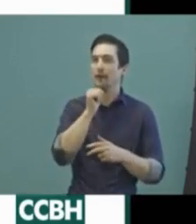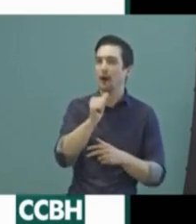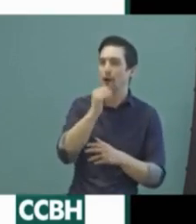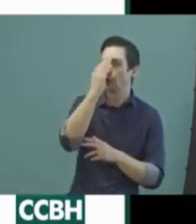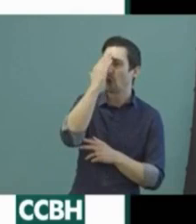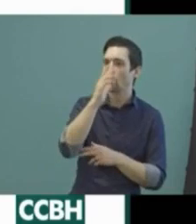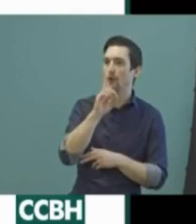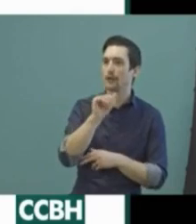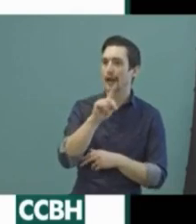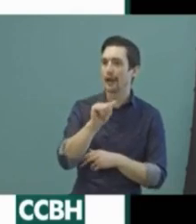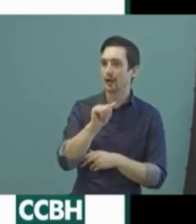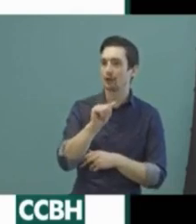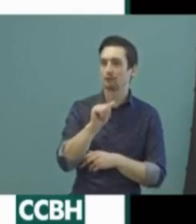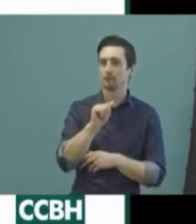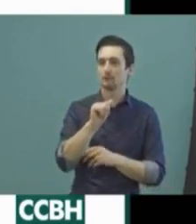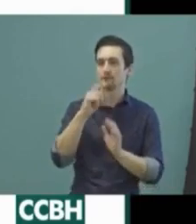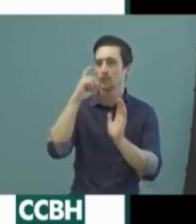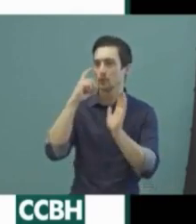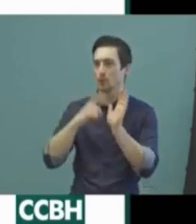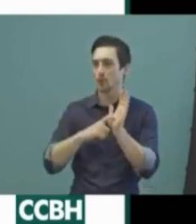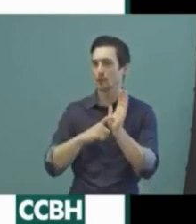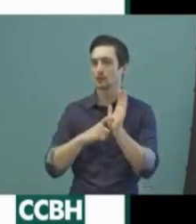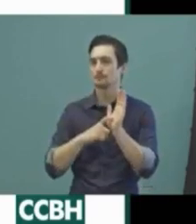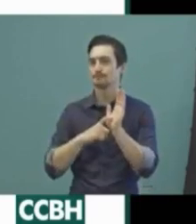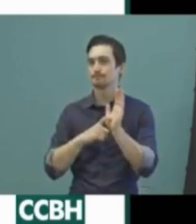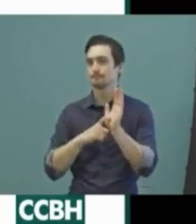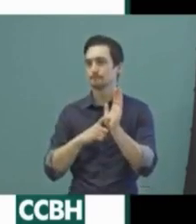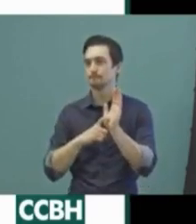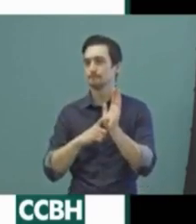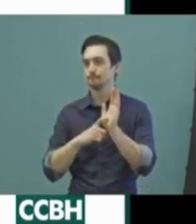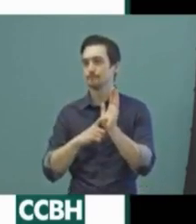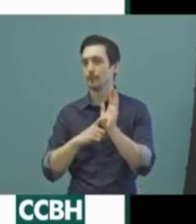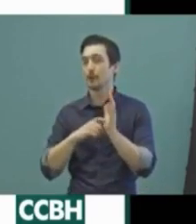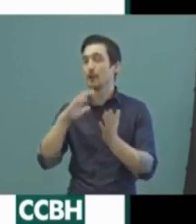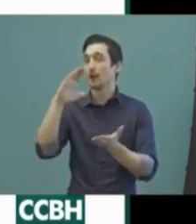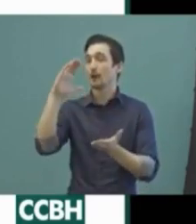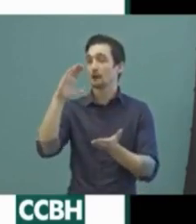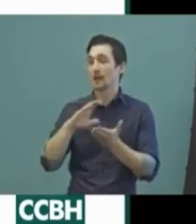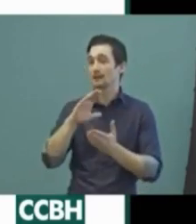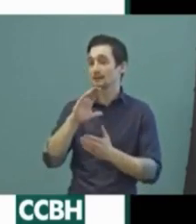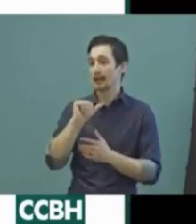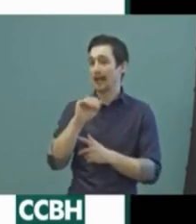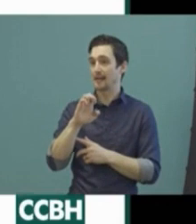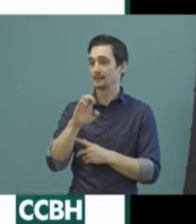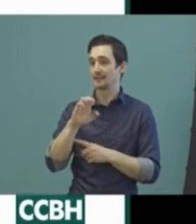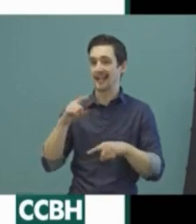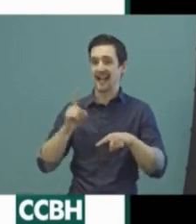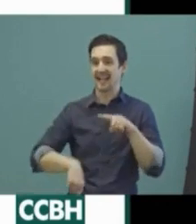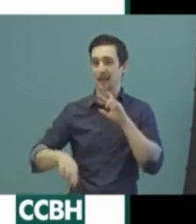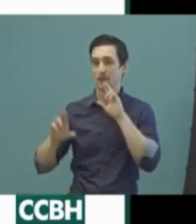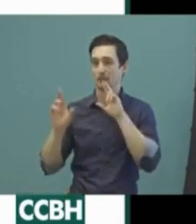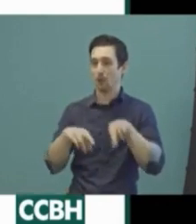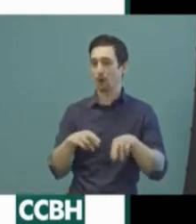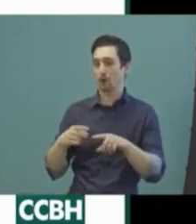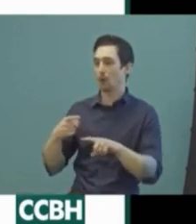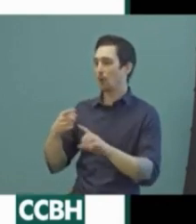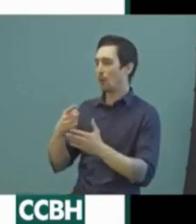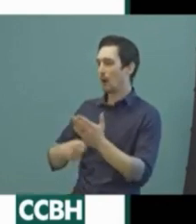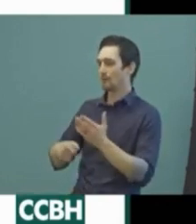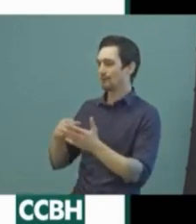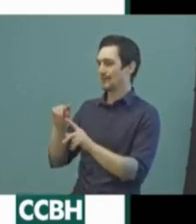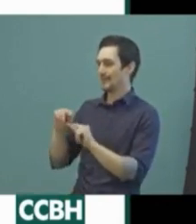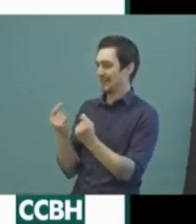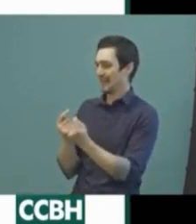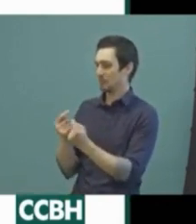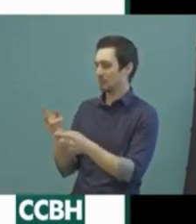have information, and you saw a far fewer cases where I was able to report what our team has obtained. And part